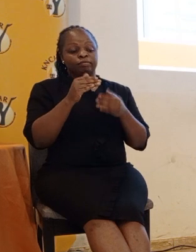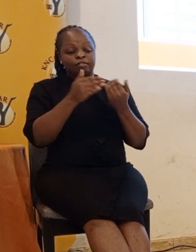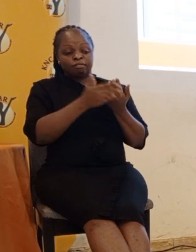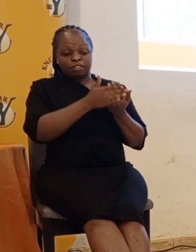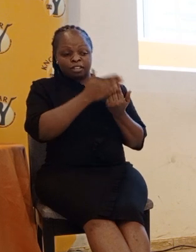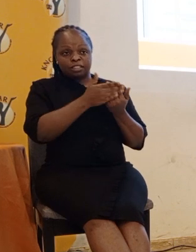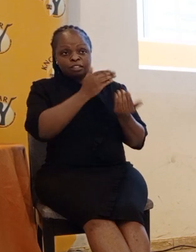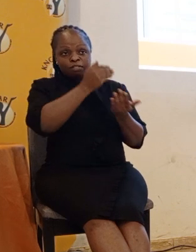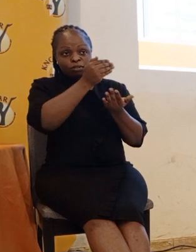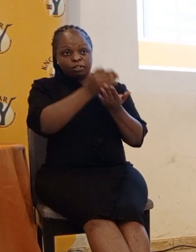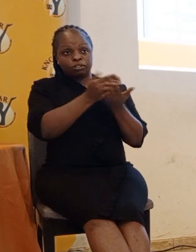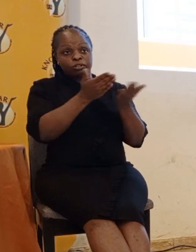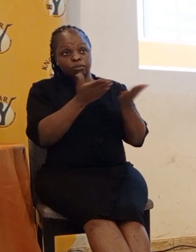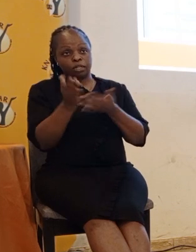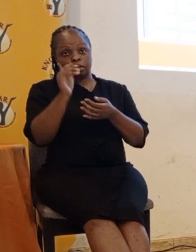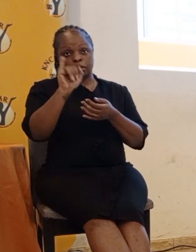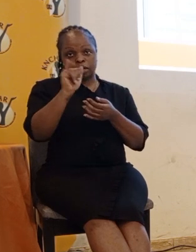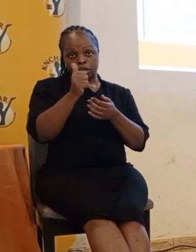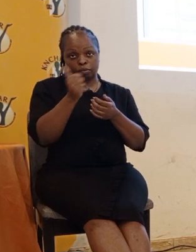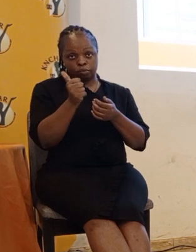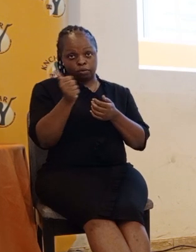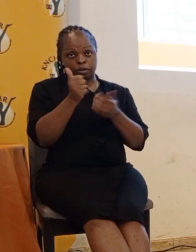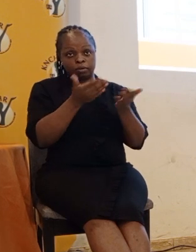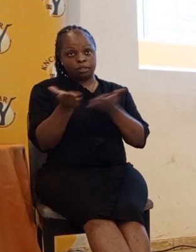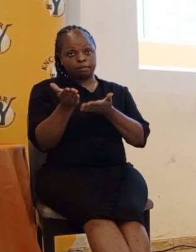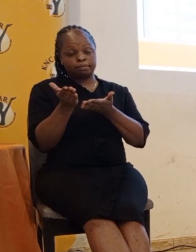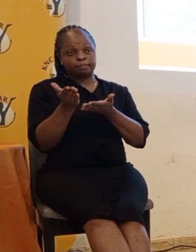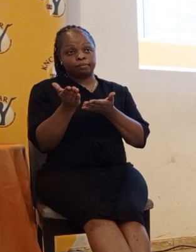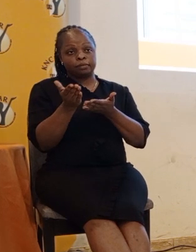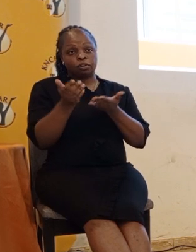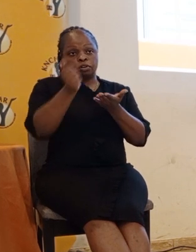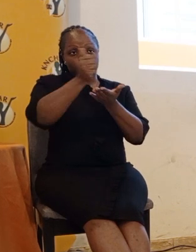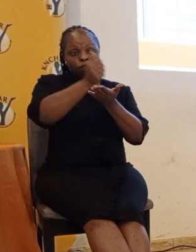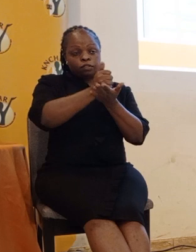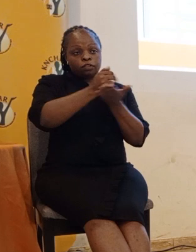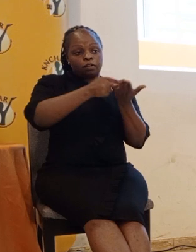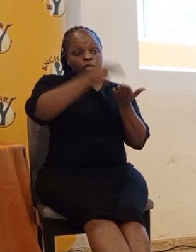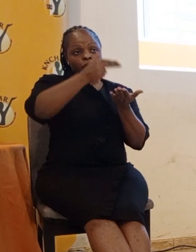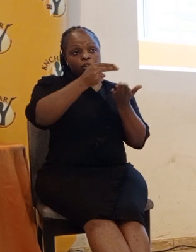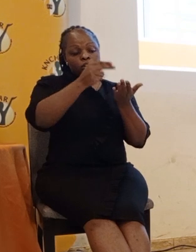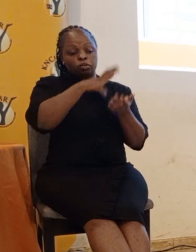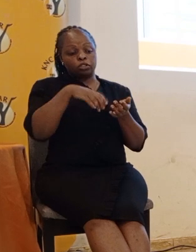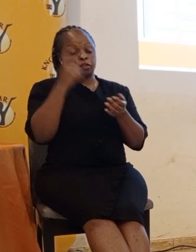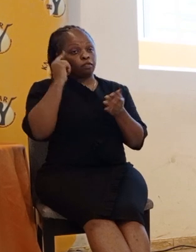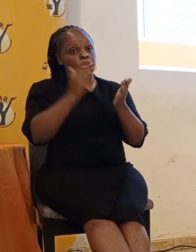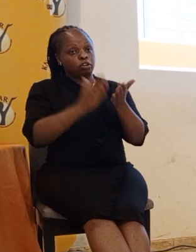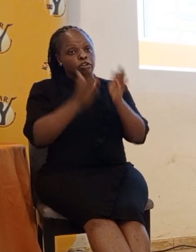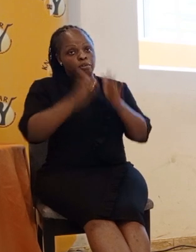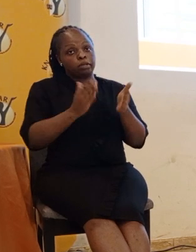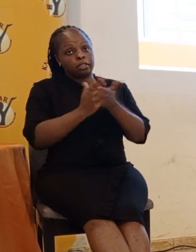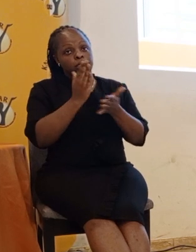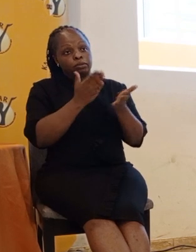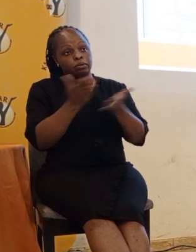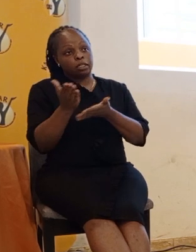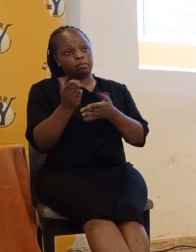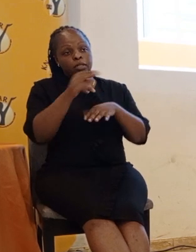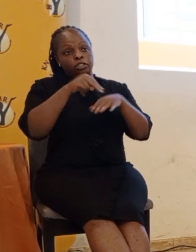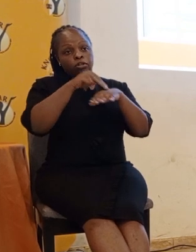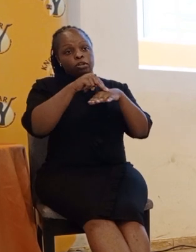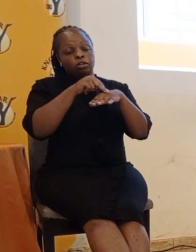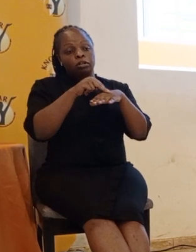Foundation, karibuni. IPOA, karibu sana. Office of the High Commissioner for Human Rights, karibu sana.